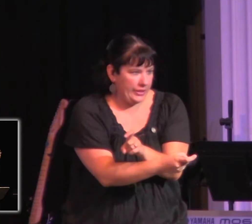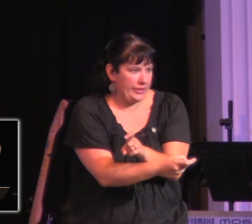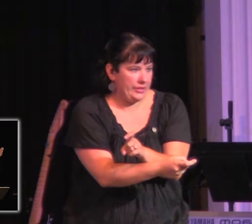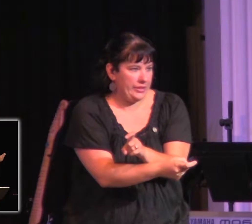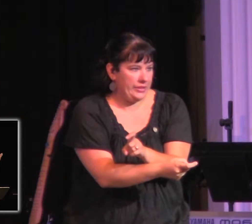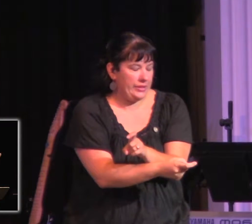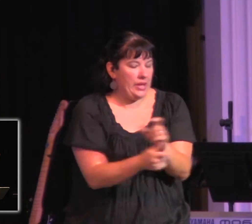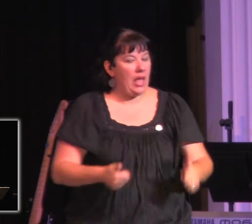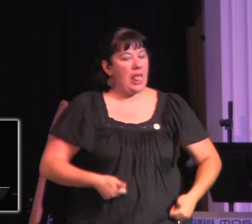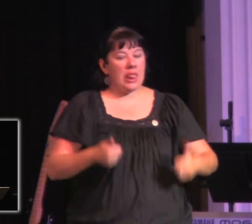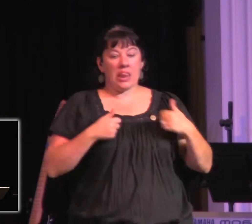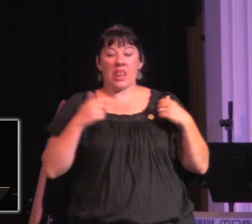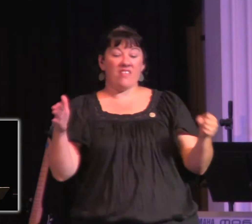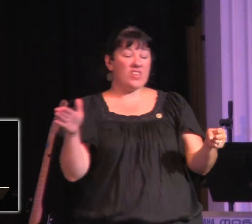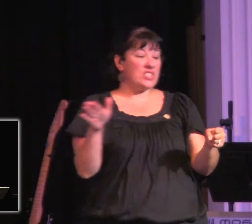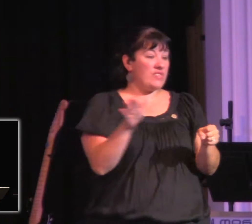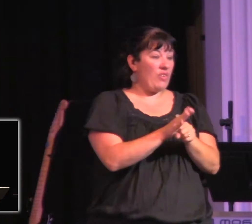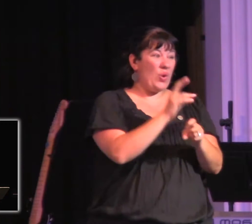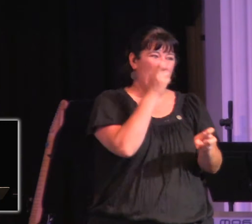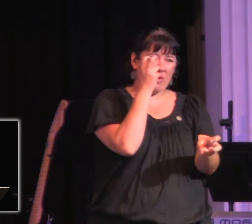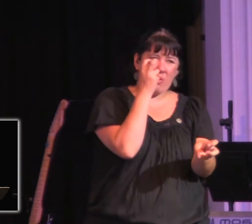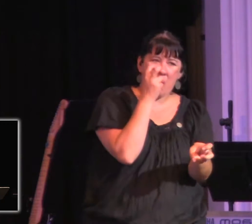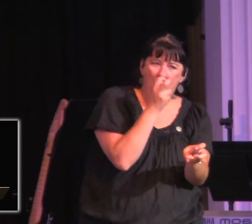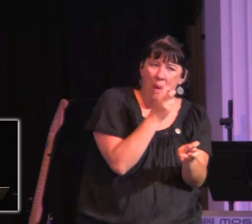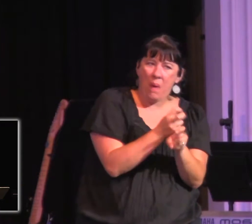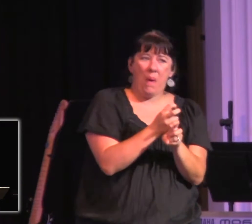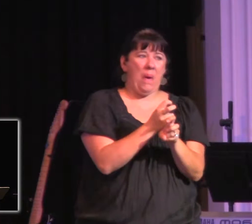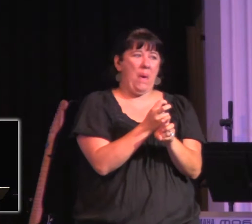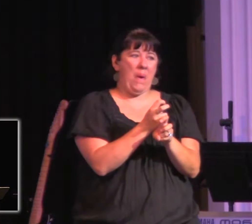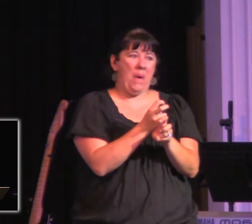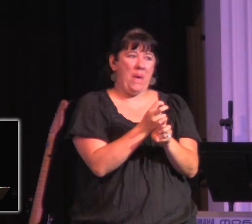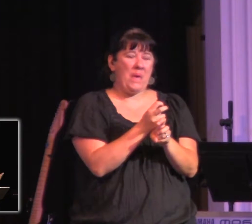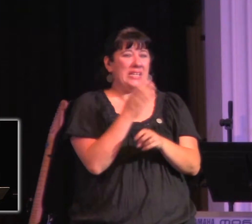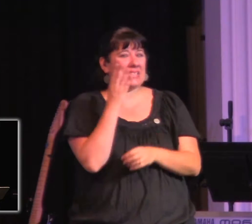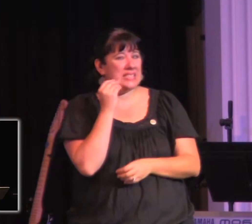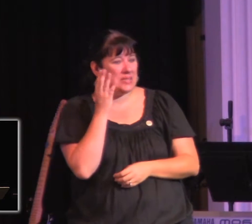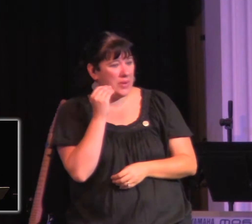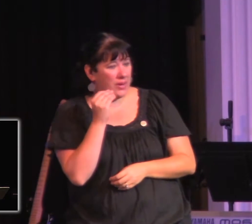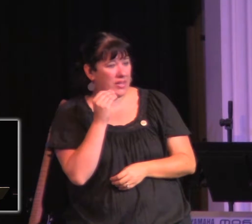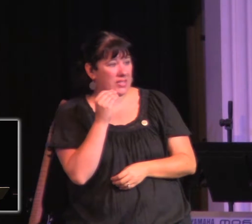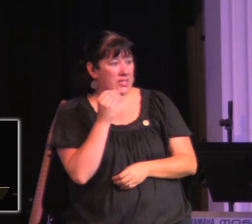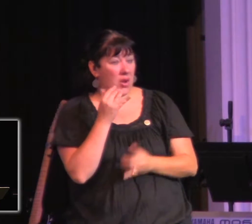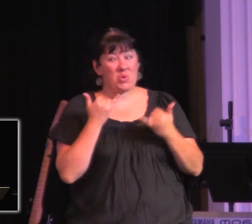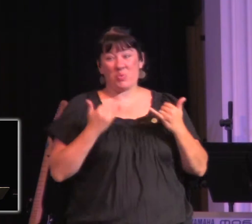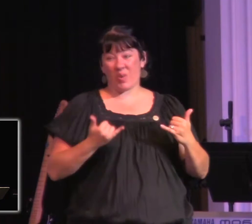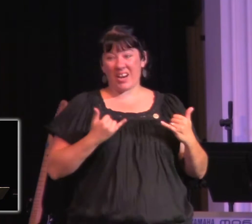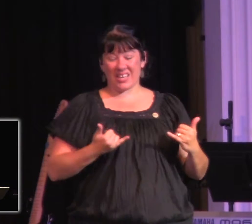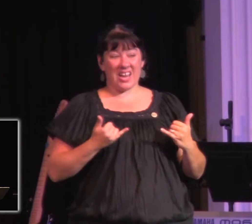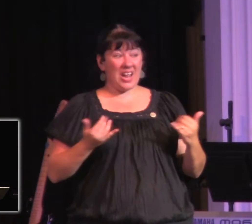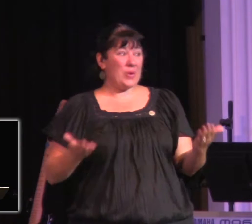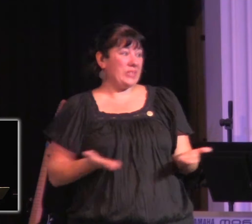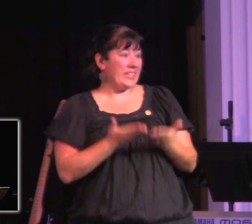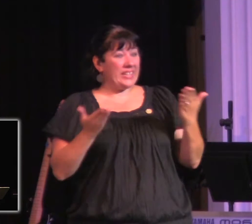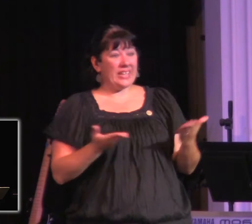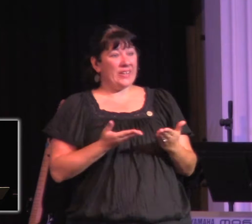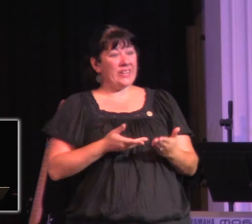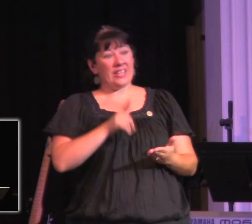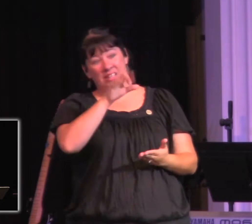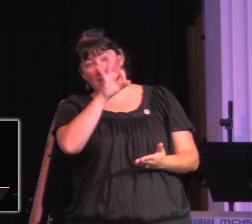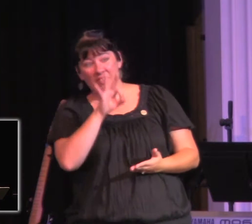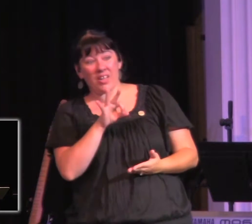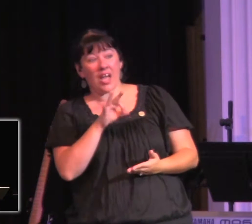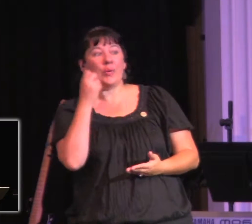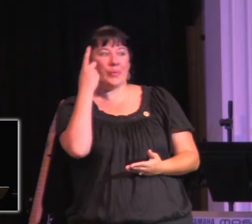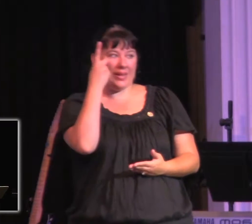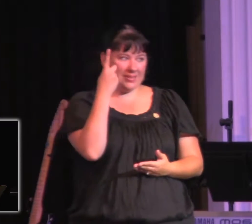devastating experiences. I don't think anybody knows that better than people in Lafayette right now, right? The writer of